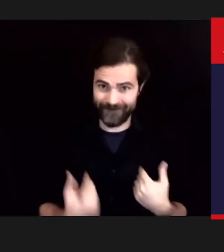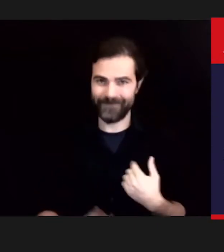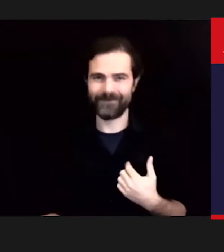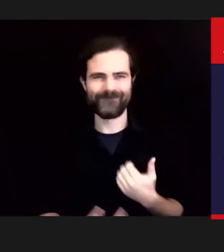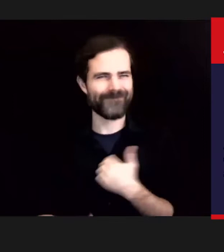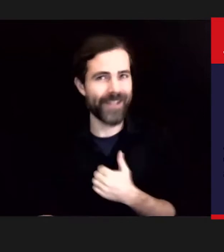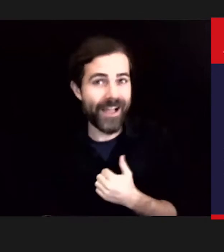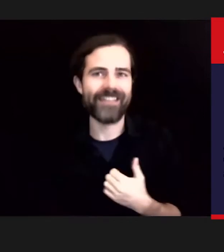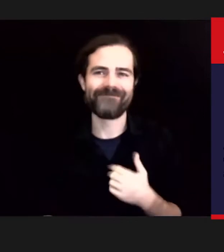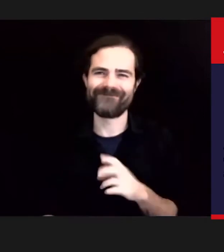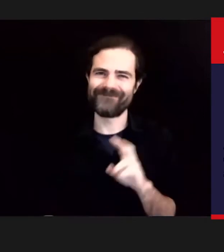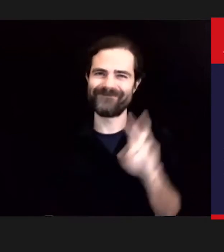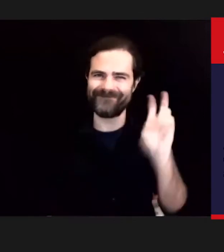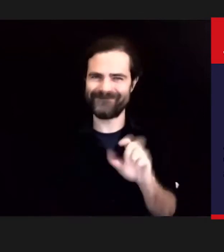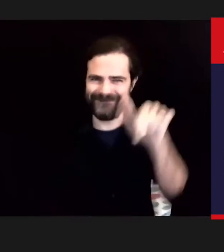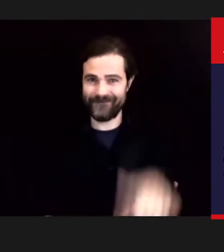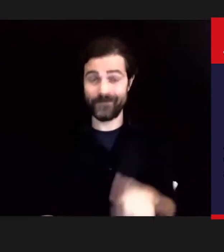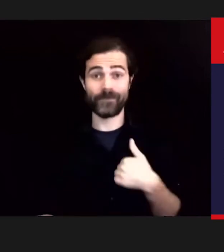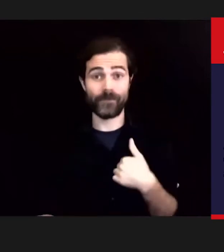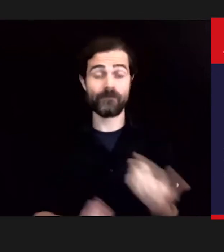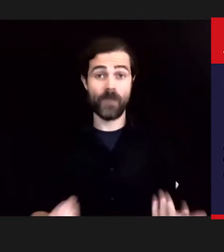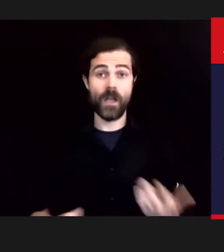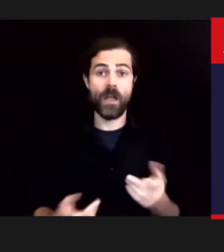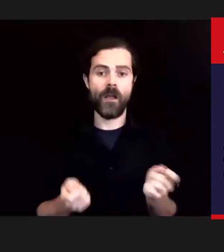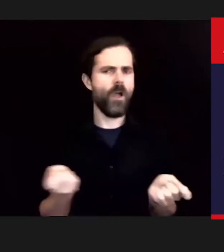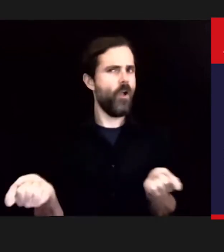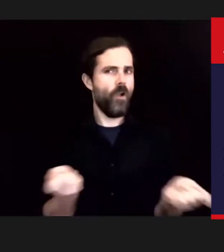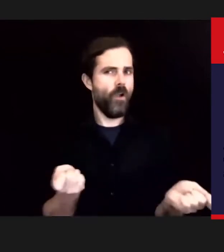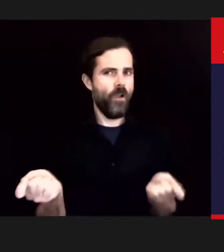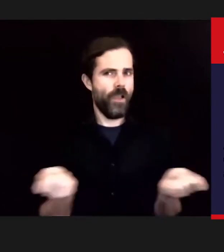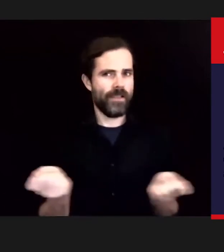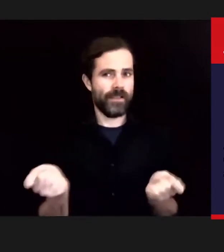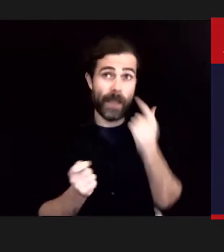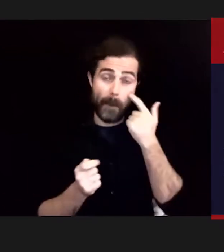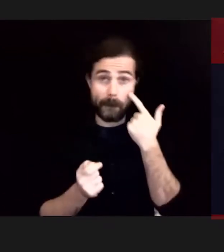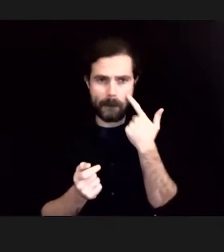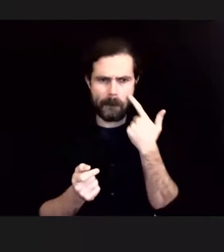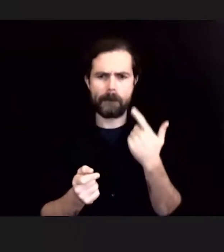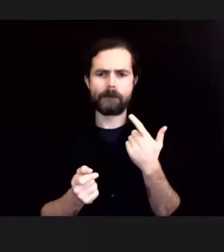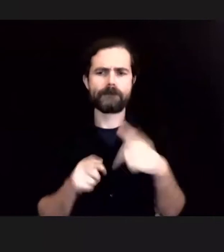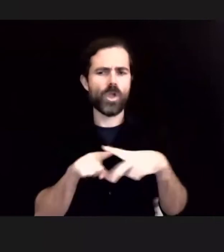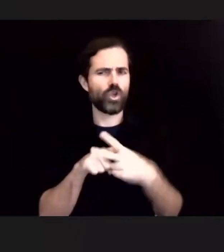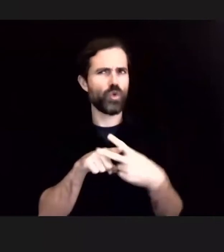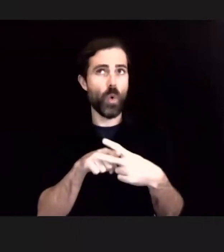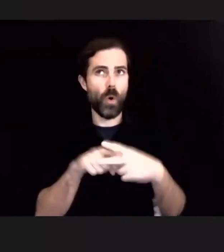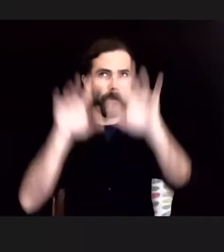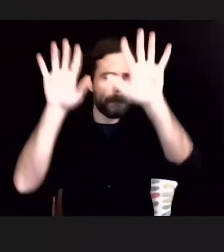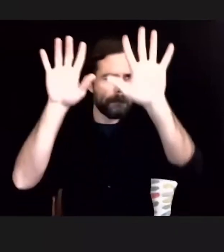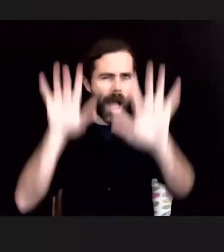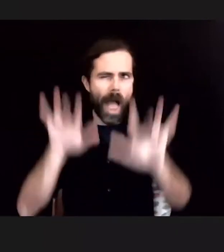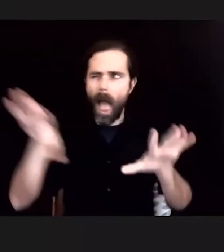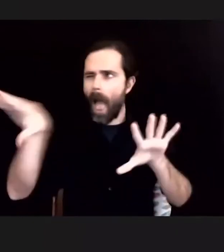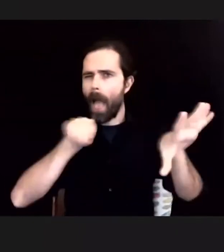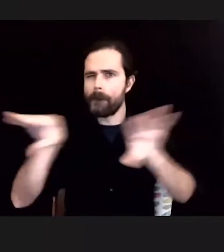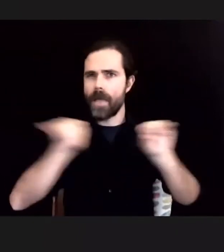have coordinated the creation of the mapping tool that we are going to present. During this month, we have been working with